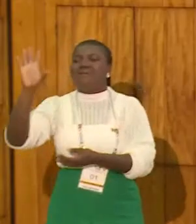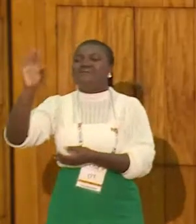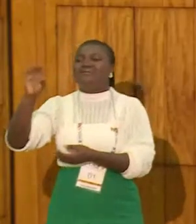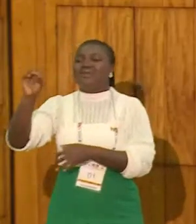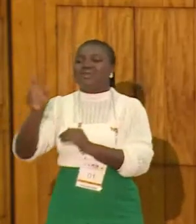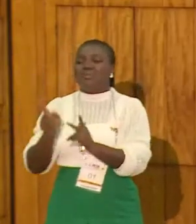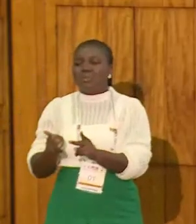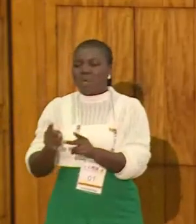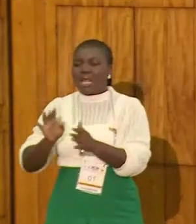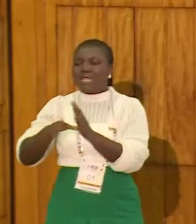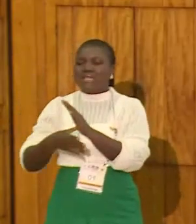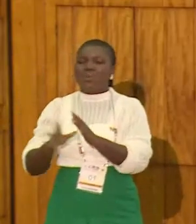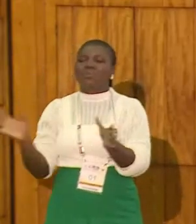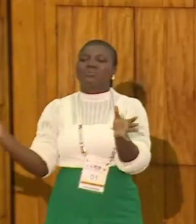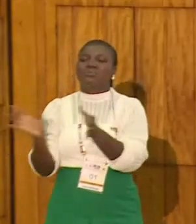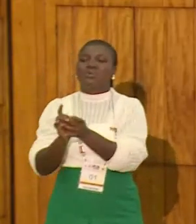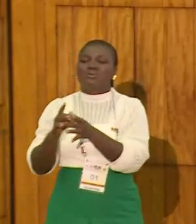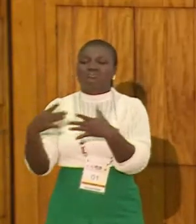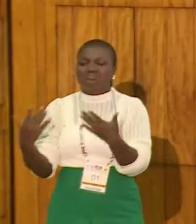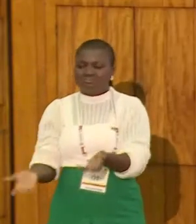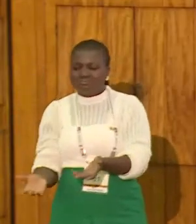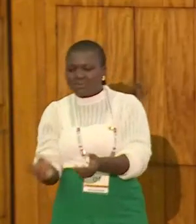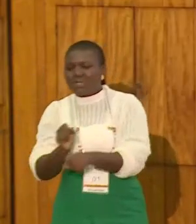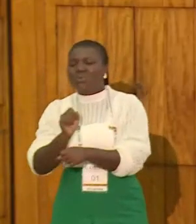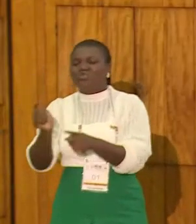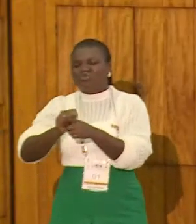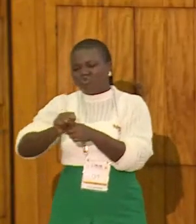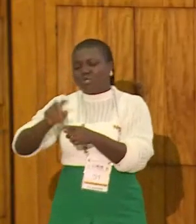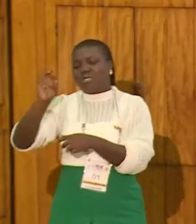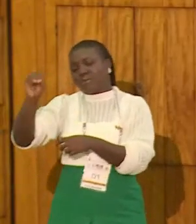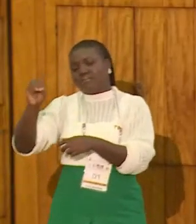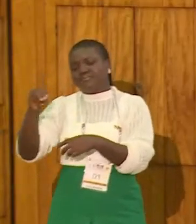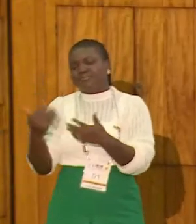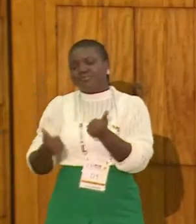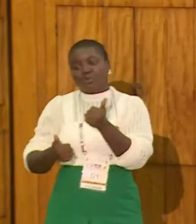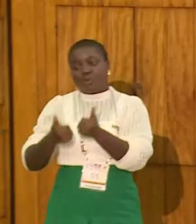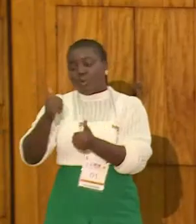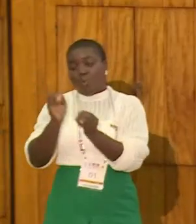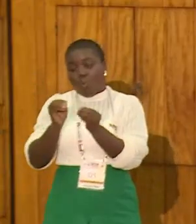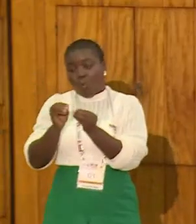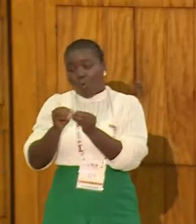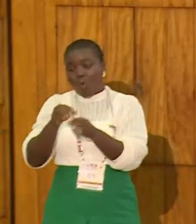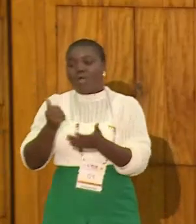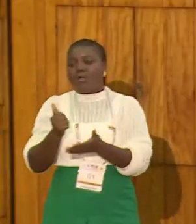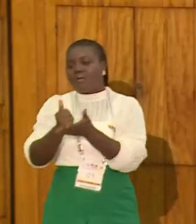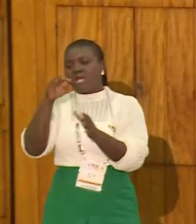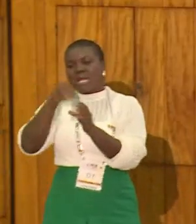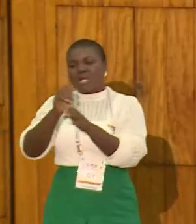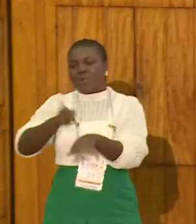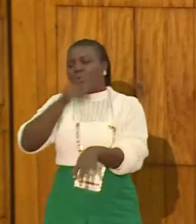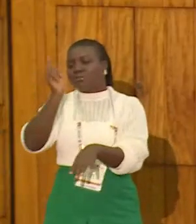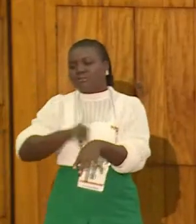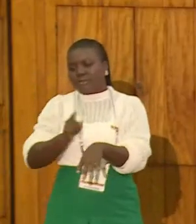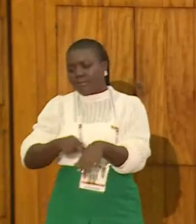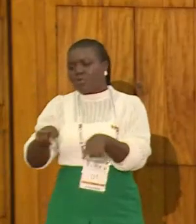and then we can't even cover all the public health facilities, we're looking at something that is more sustainable in the long term and also